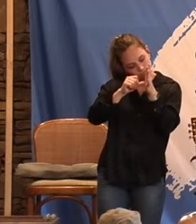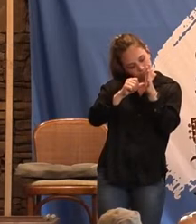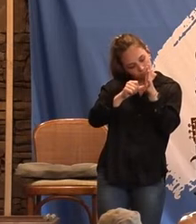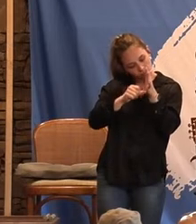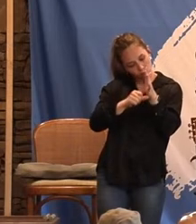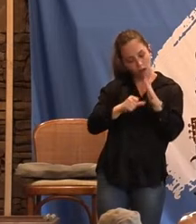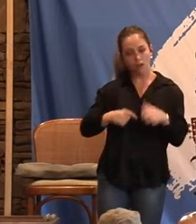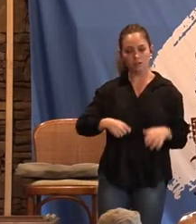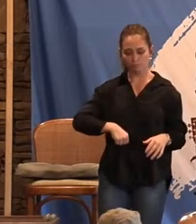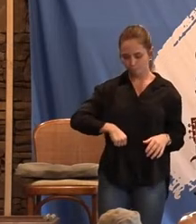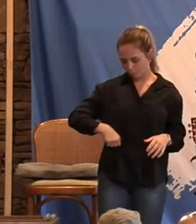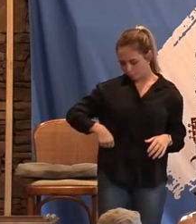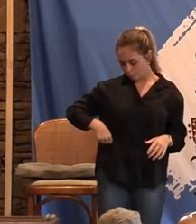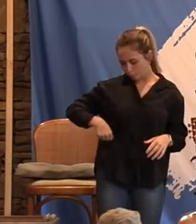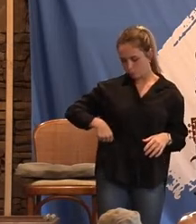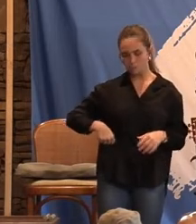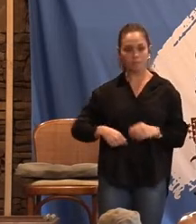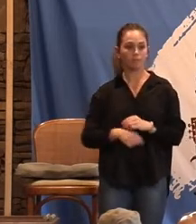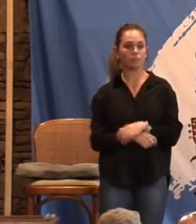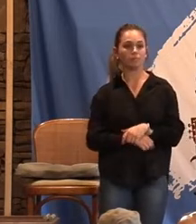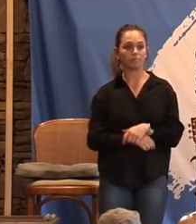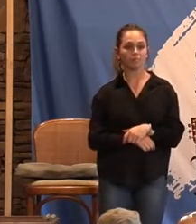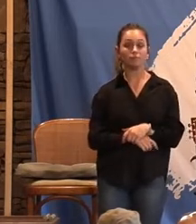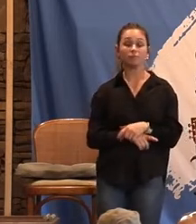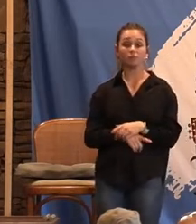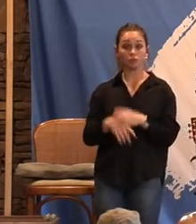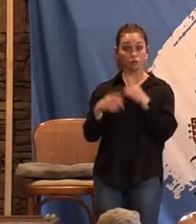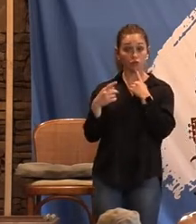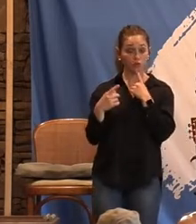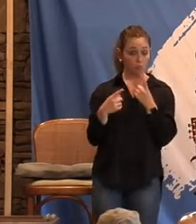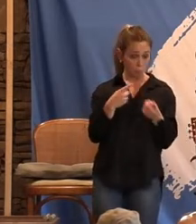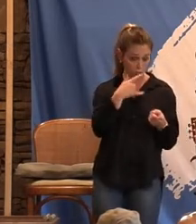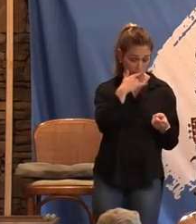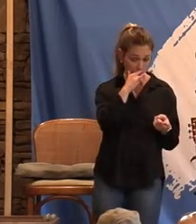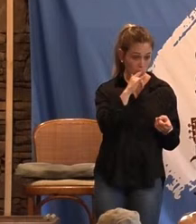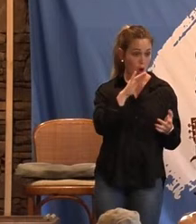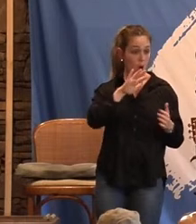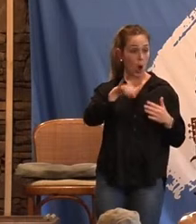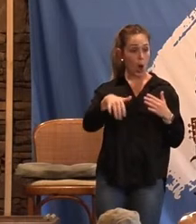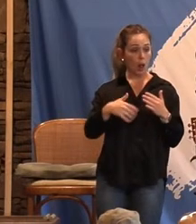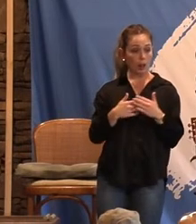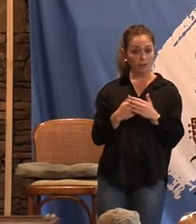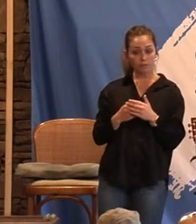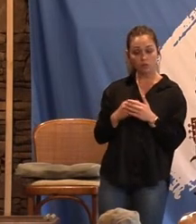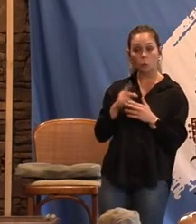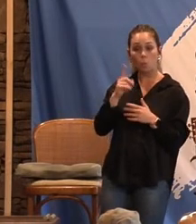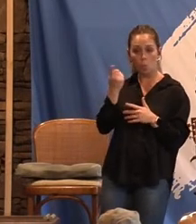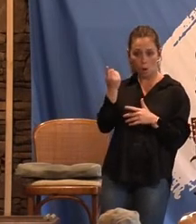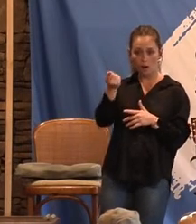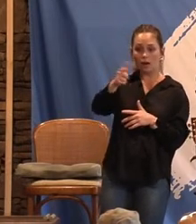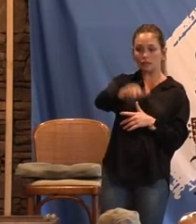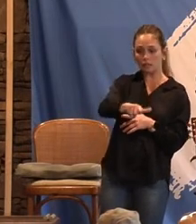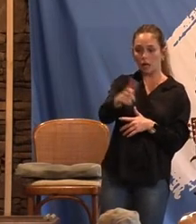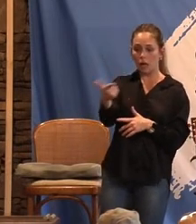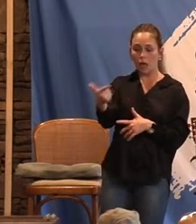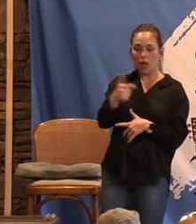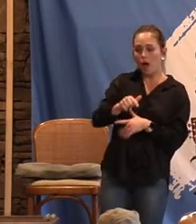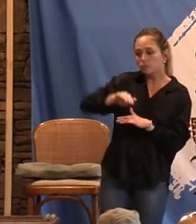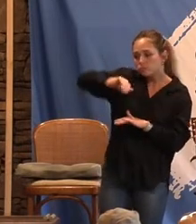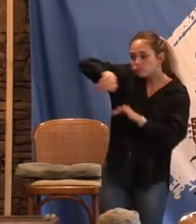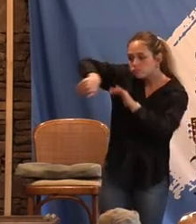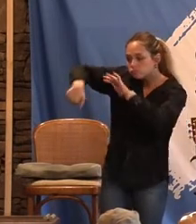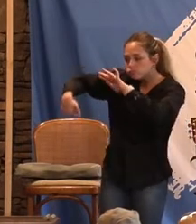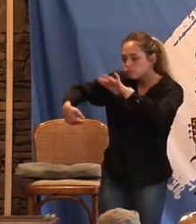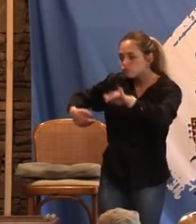of that elephant. And she told the children, I want all of you to climb out one by one. They all climbed